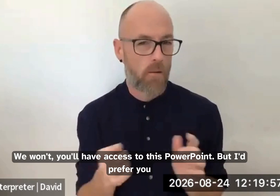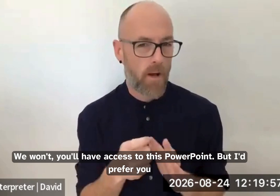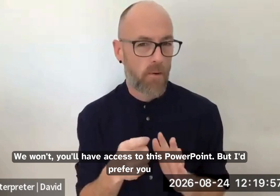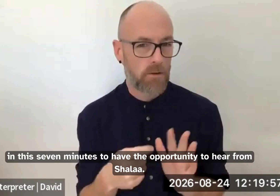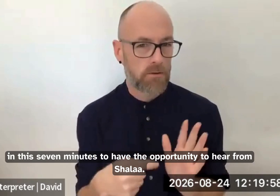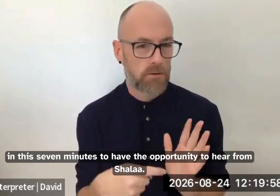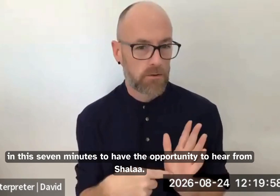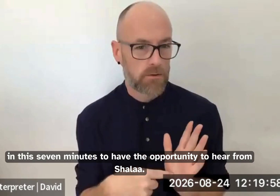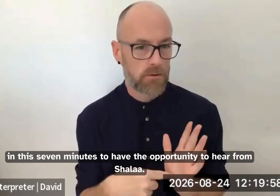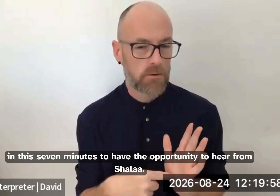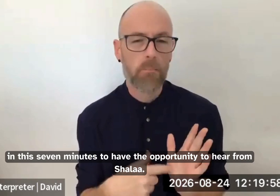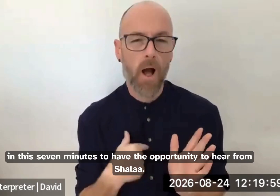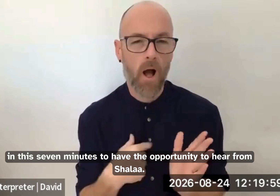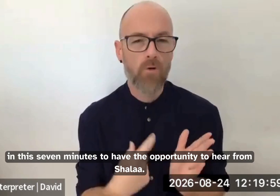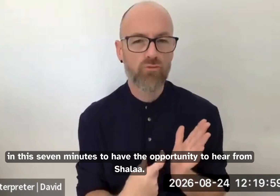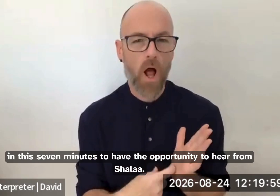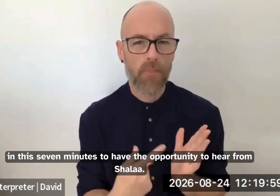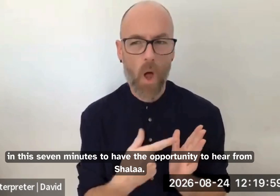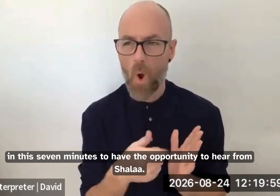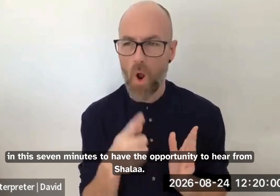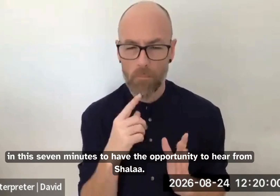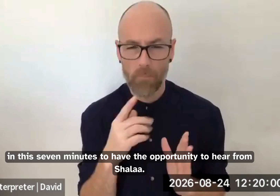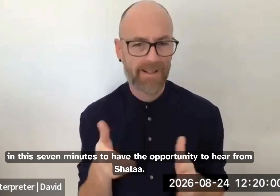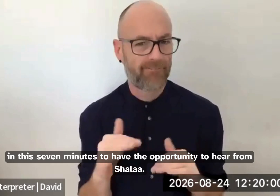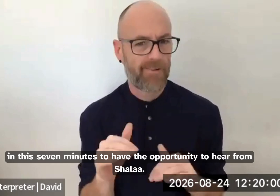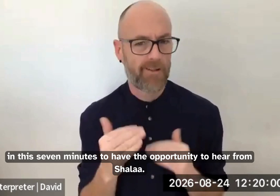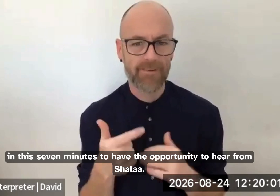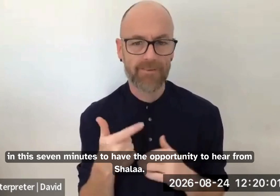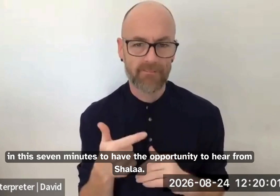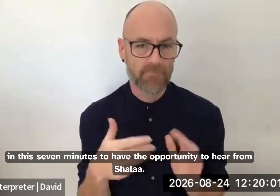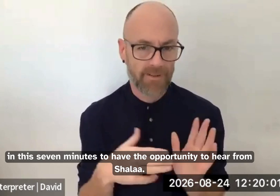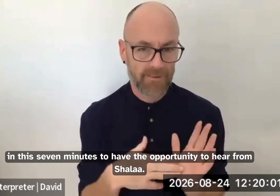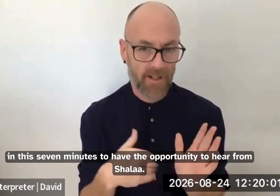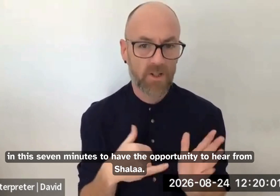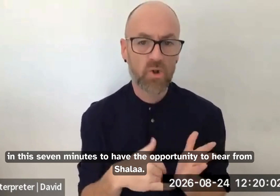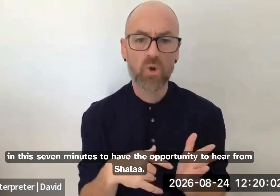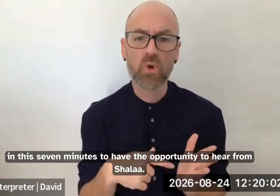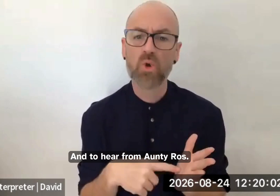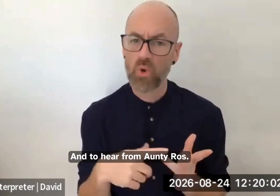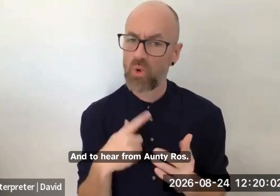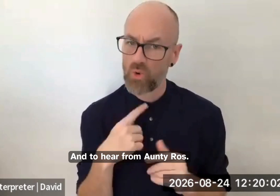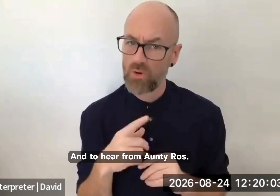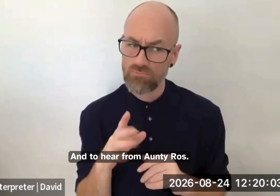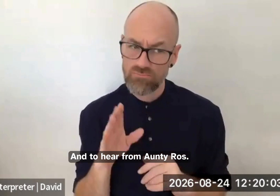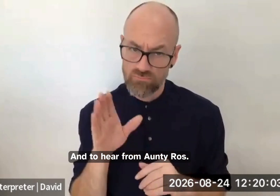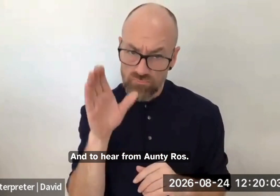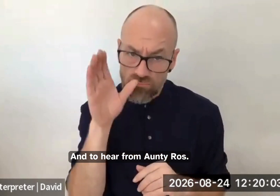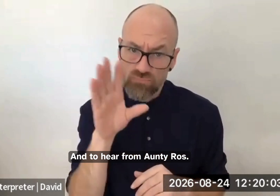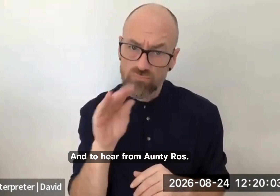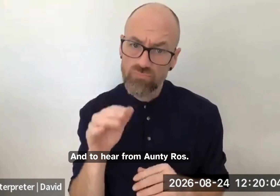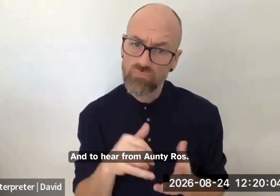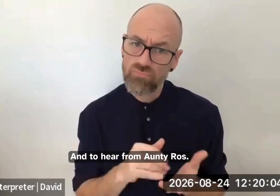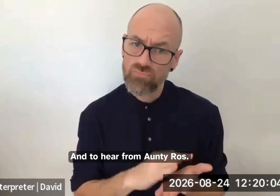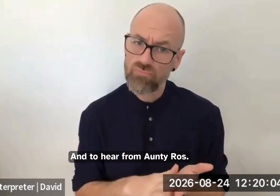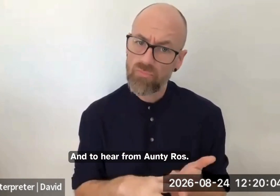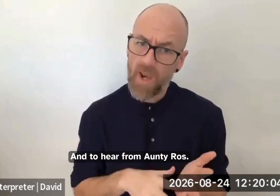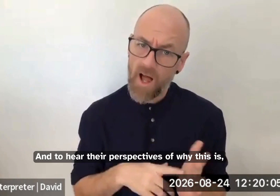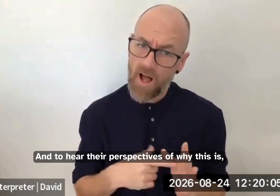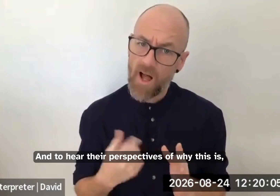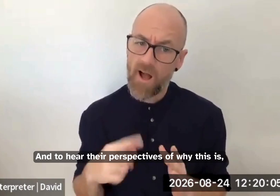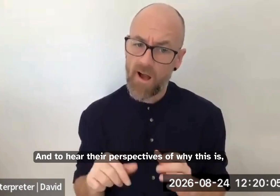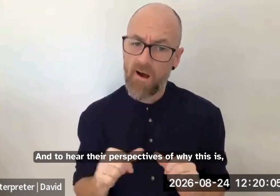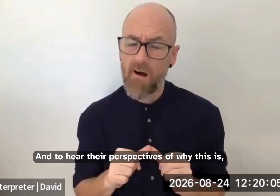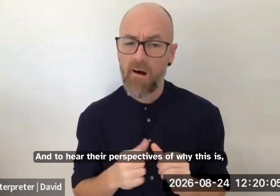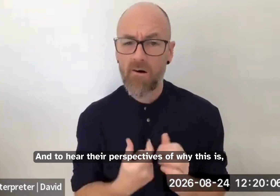prefer you in this 7 minutes to have the opportunity to hear from Shalar and to hear from Auntie